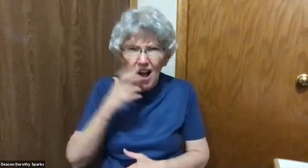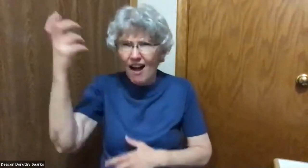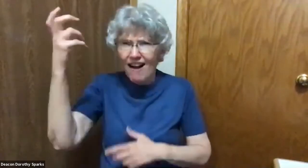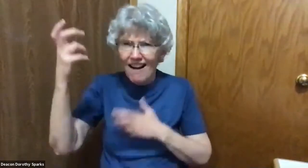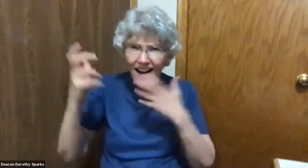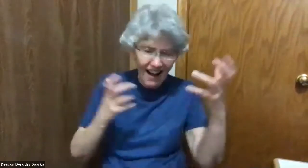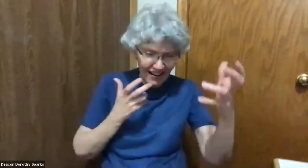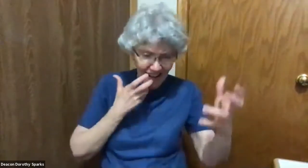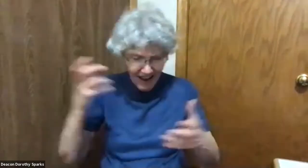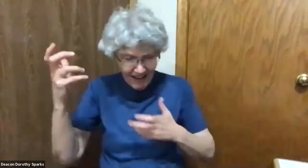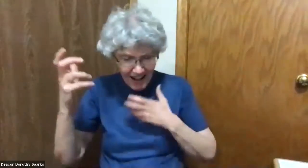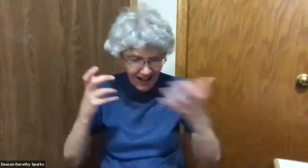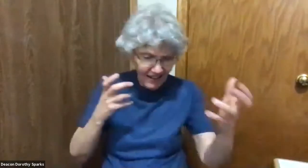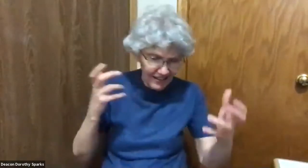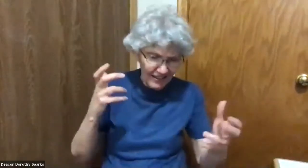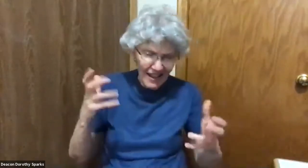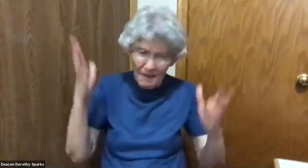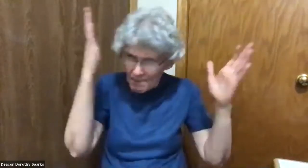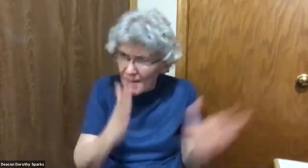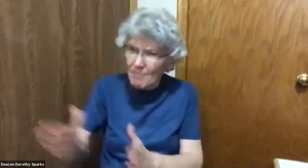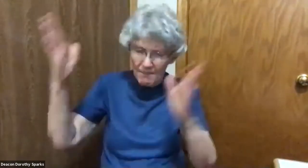someone is shouting,